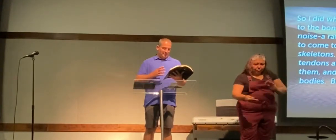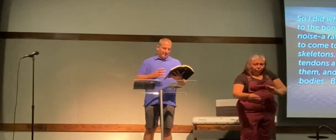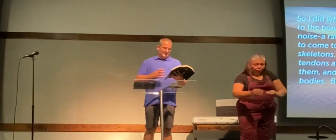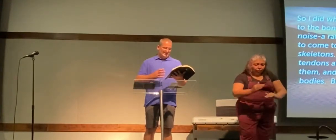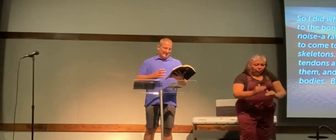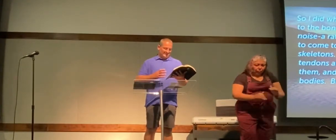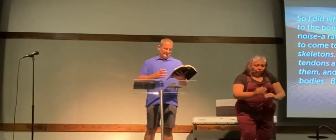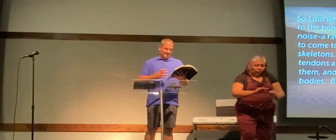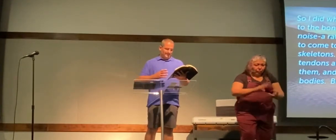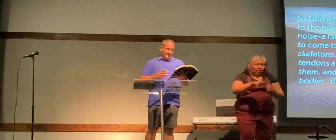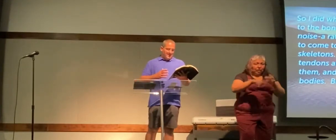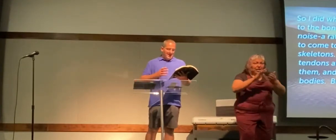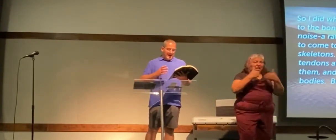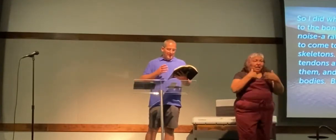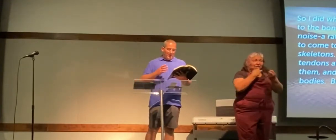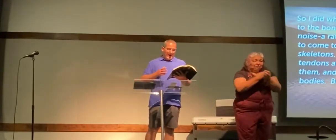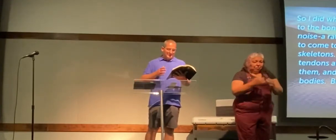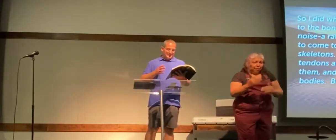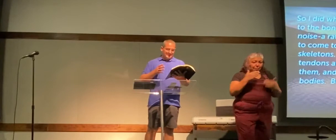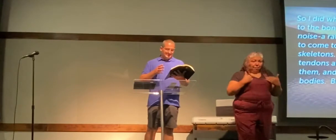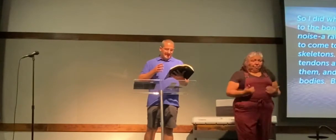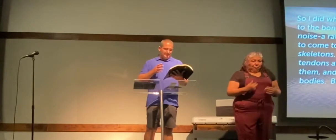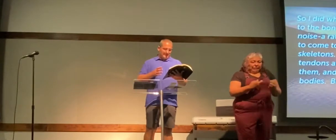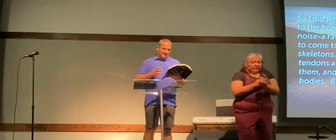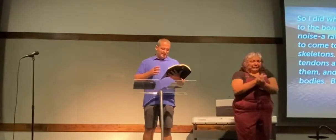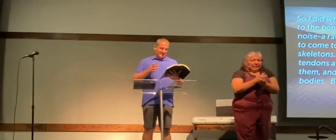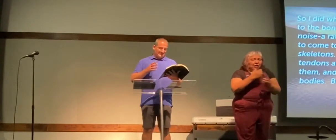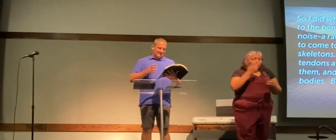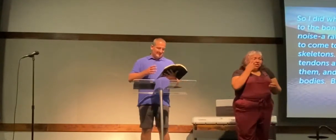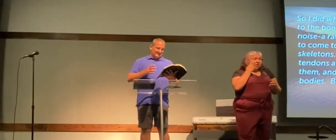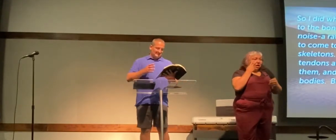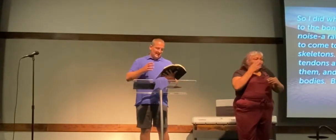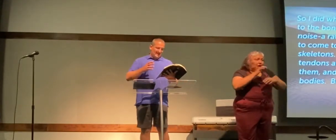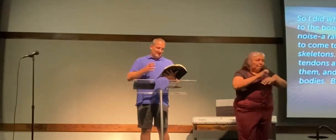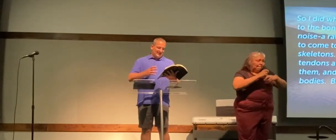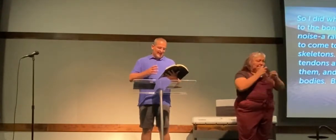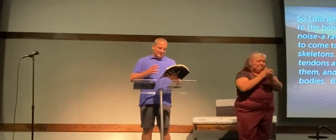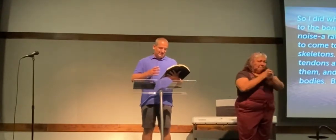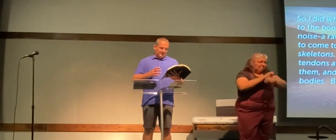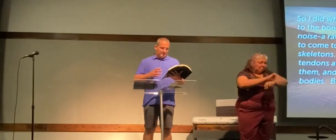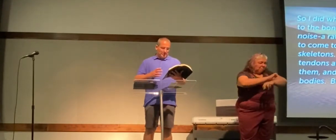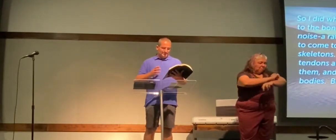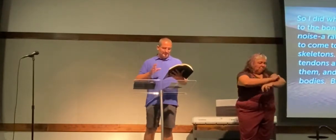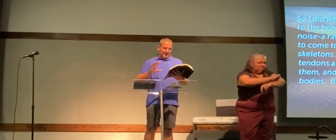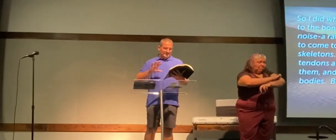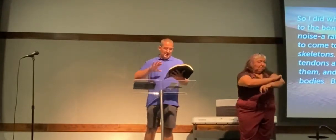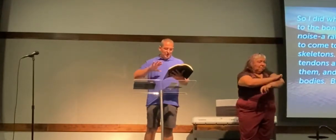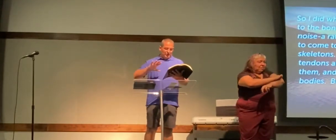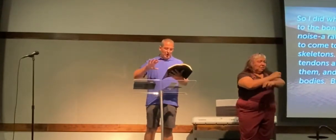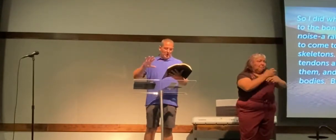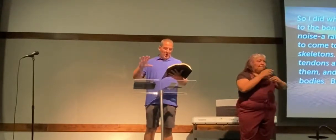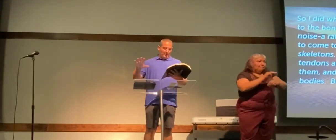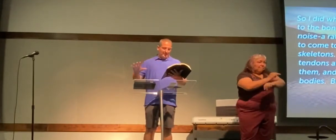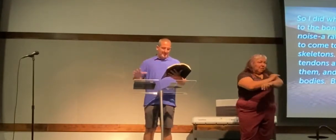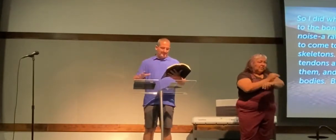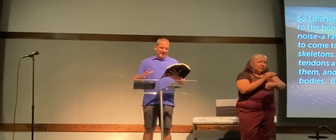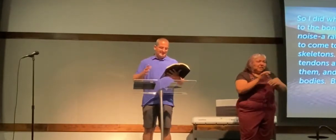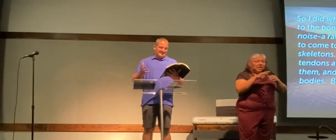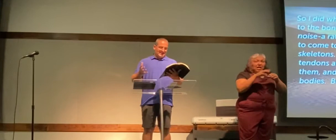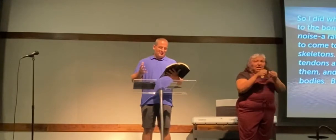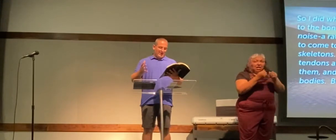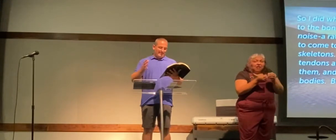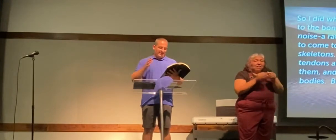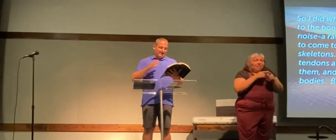a complete skeleton. I watched and saw muscles and tendons attached to the bones, flesh grow over them,